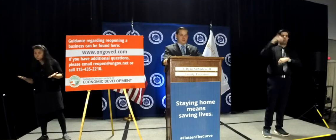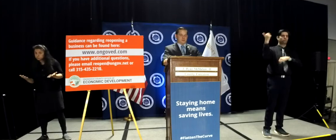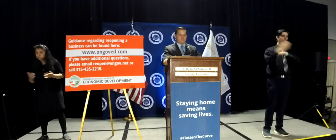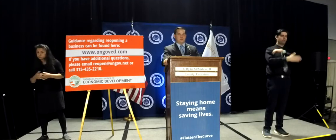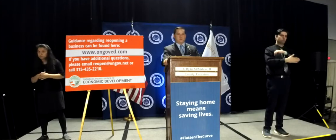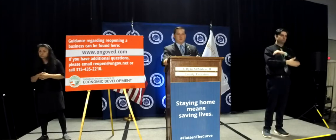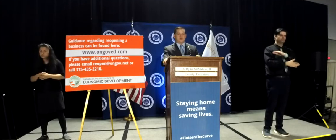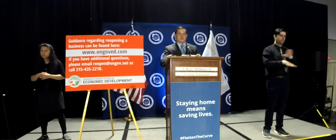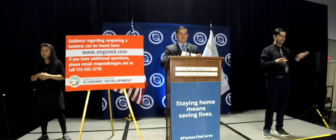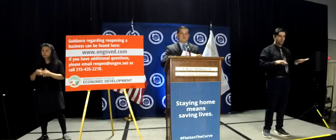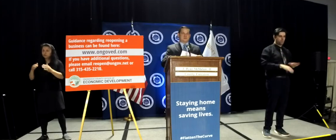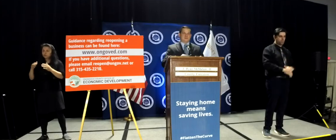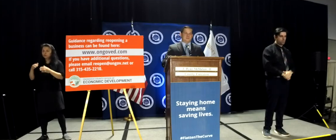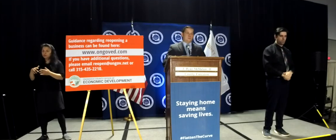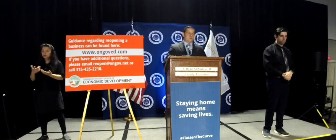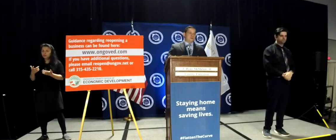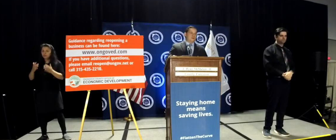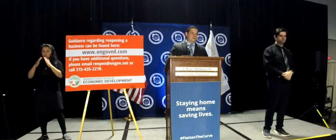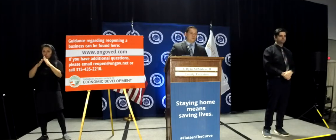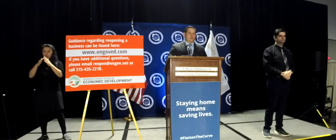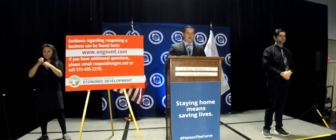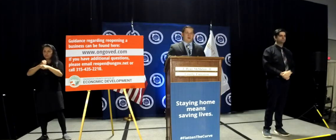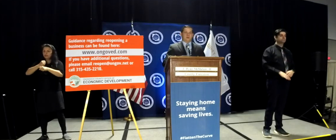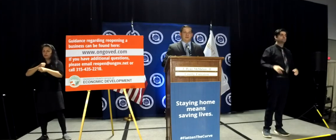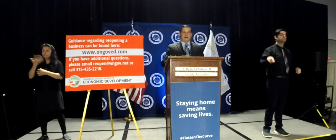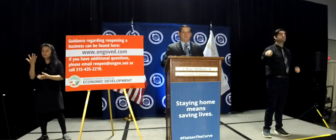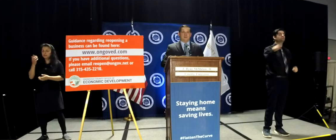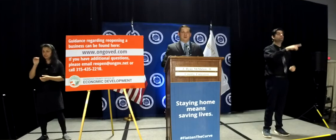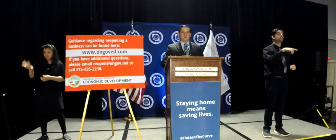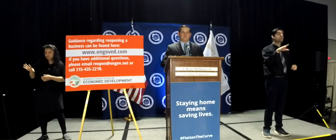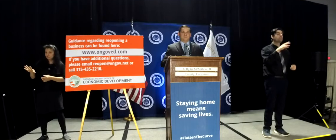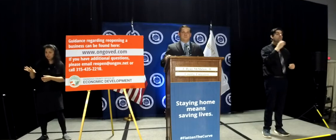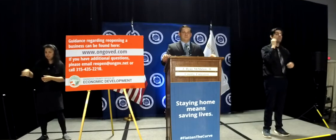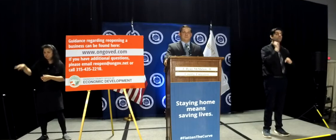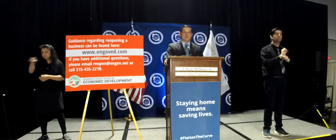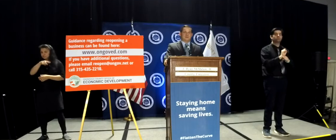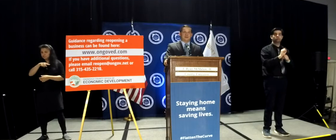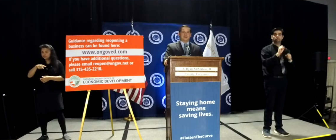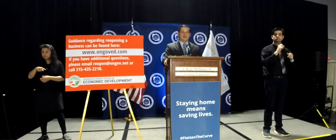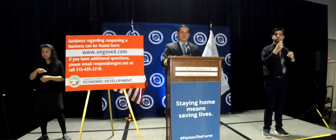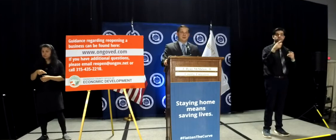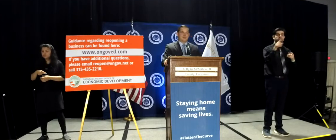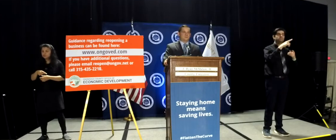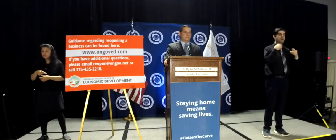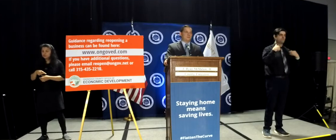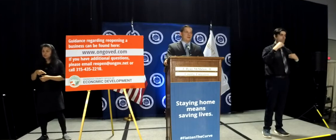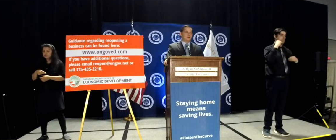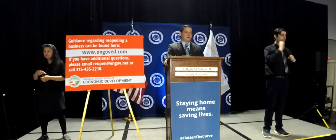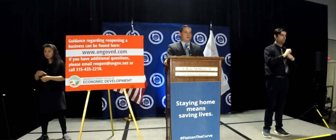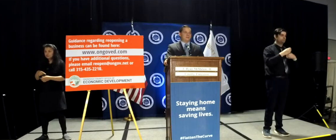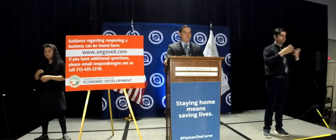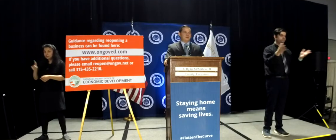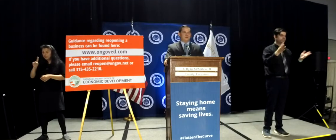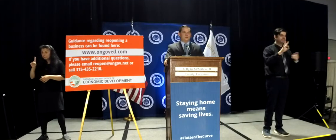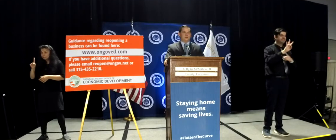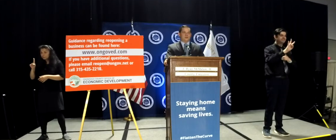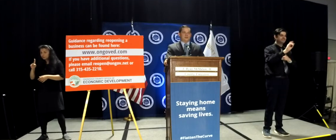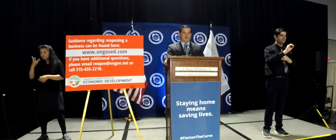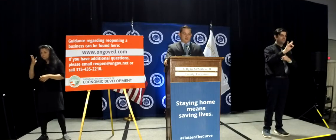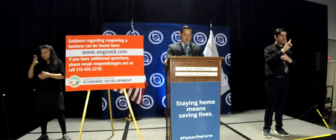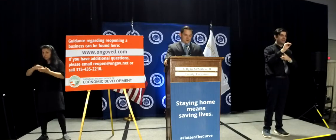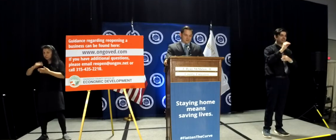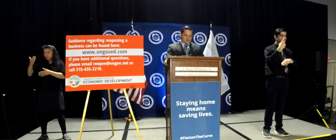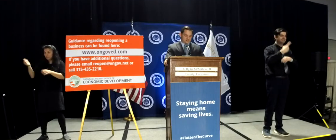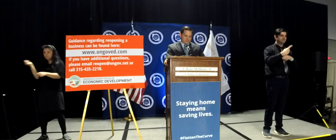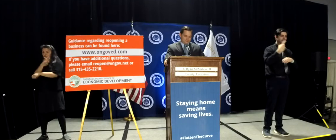Homework assignment, you know what it is. You all looked a lot better 70, 80 days ago in our media. You all need